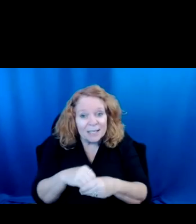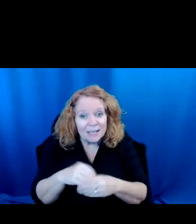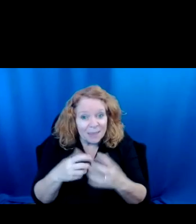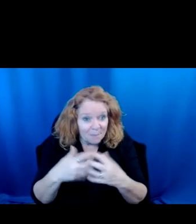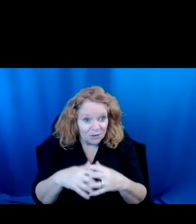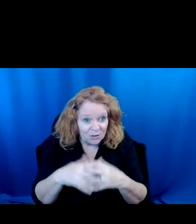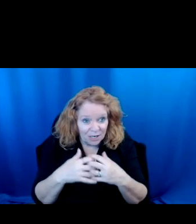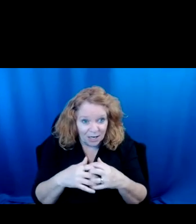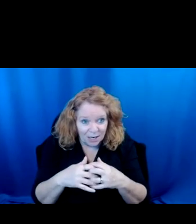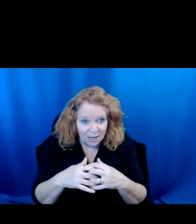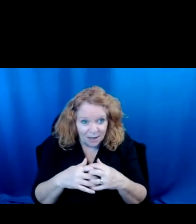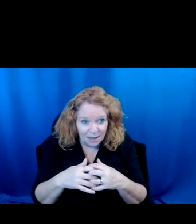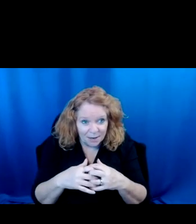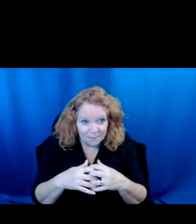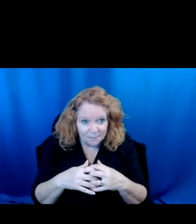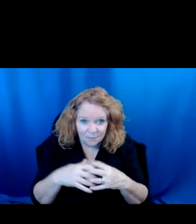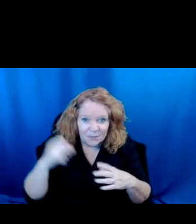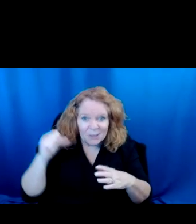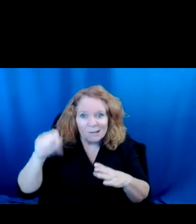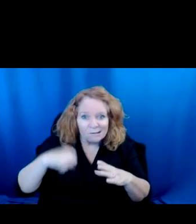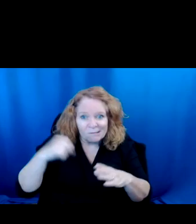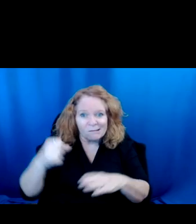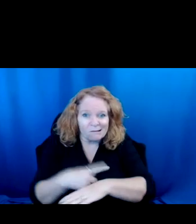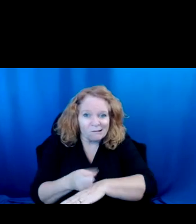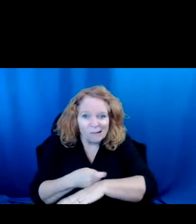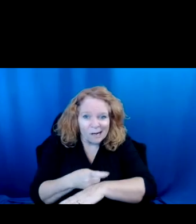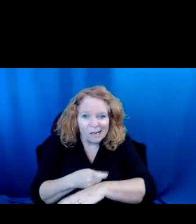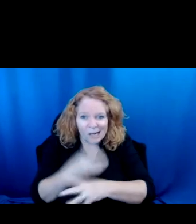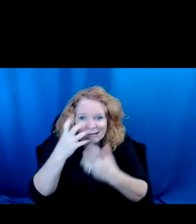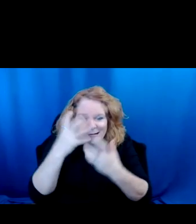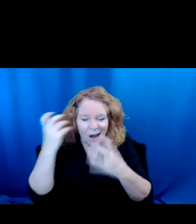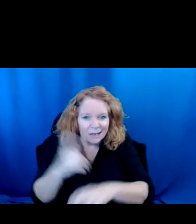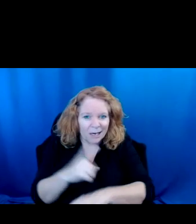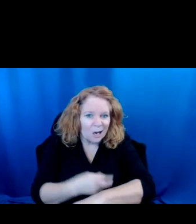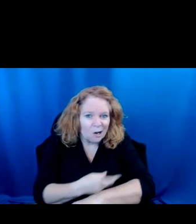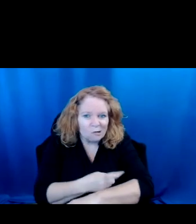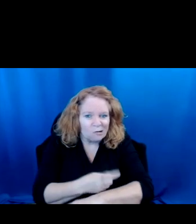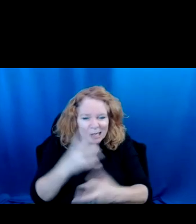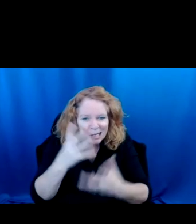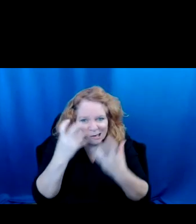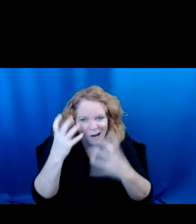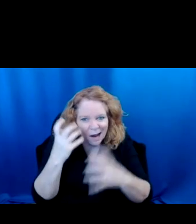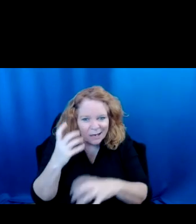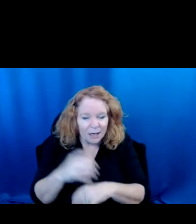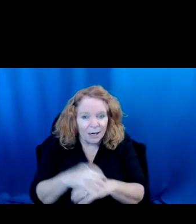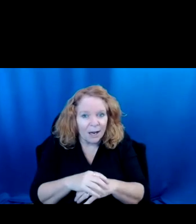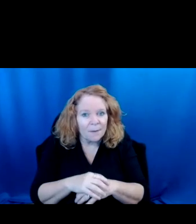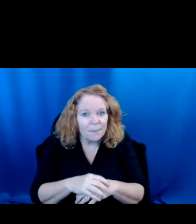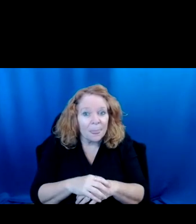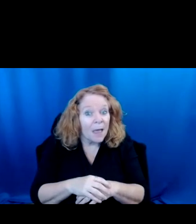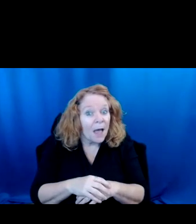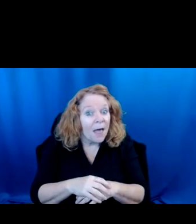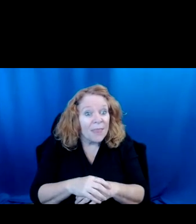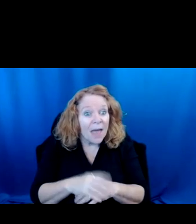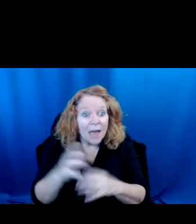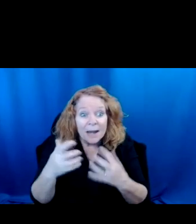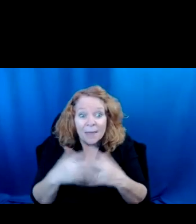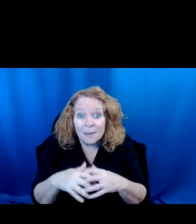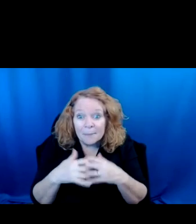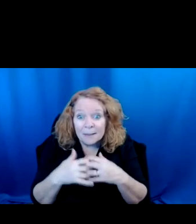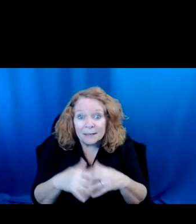machine. Creaky, cranky, creaky, cranky. In went the sparkly making